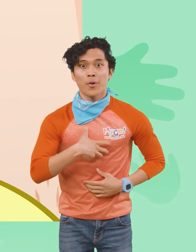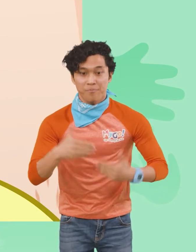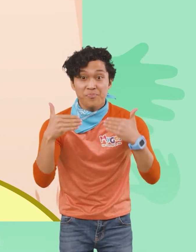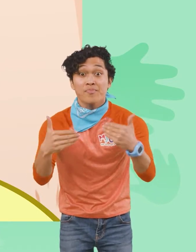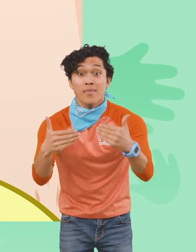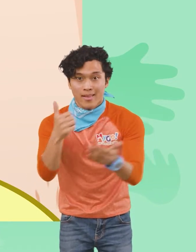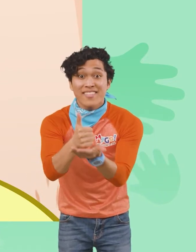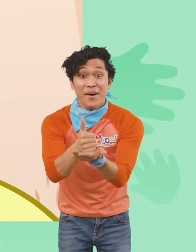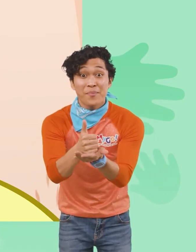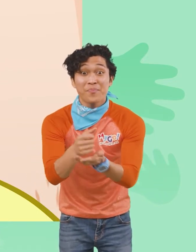help him out.